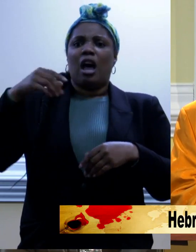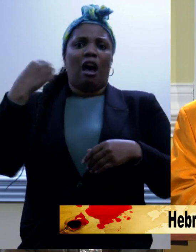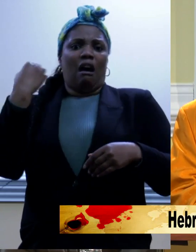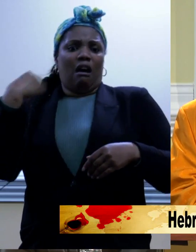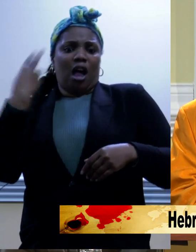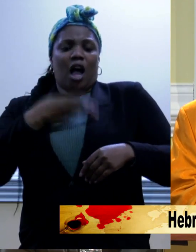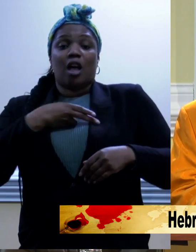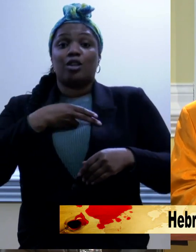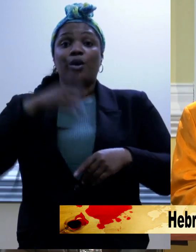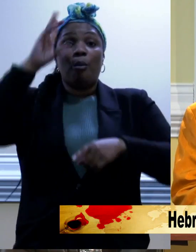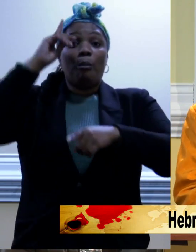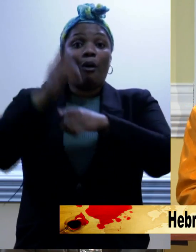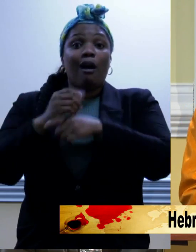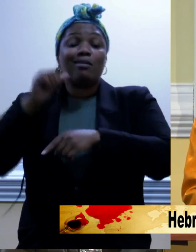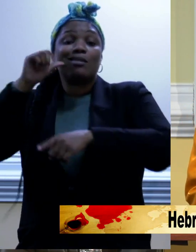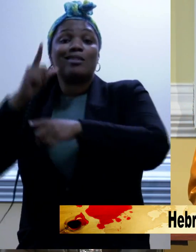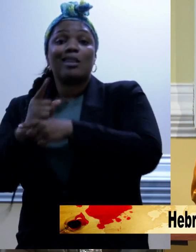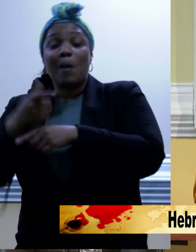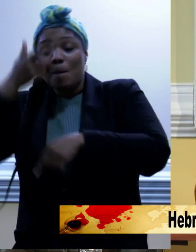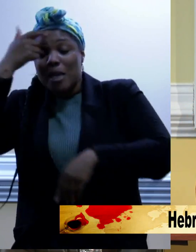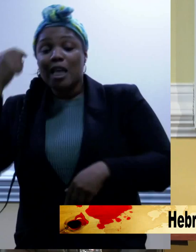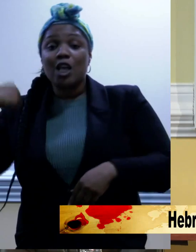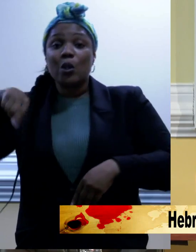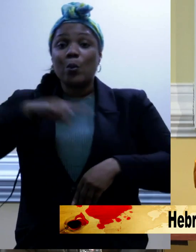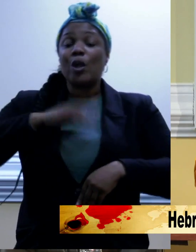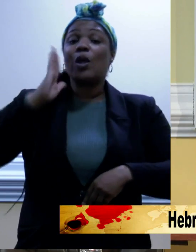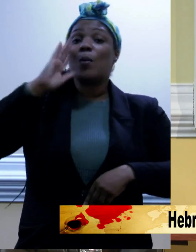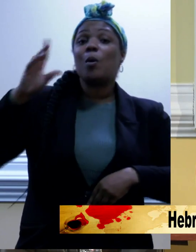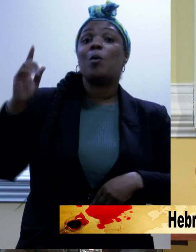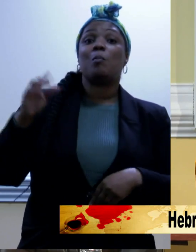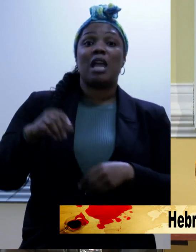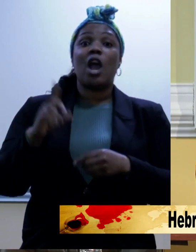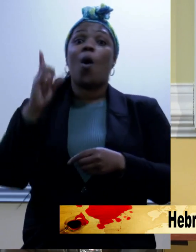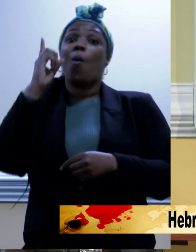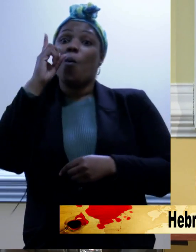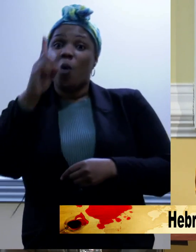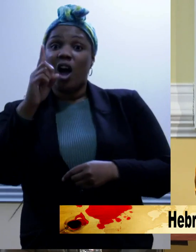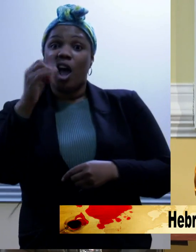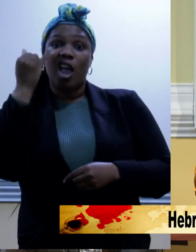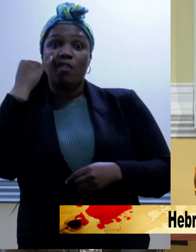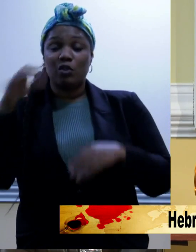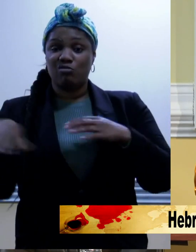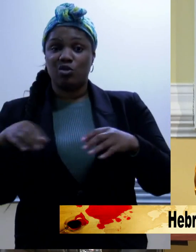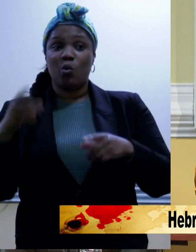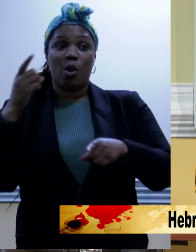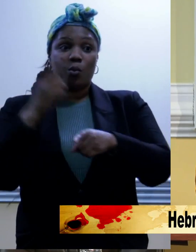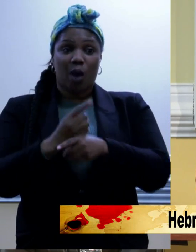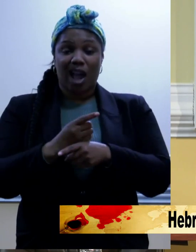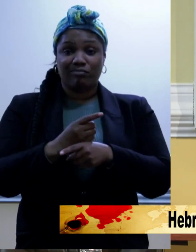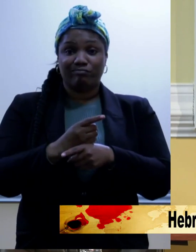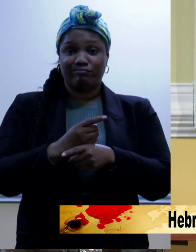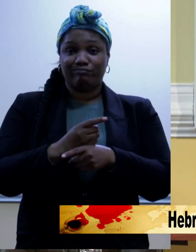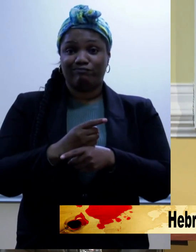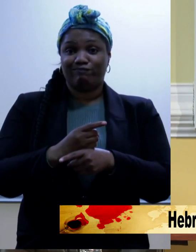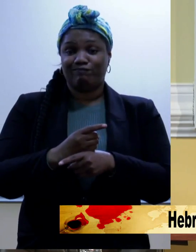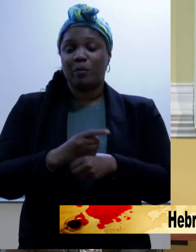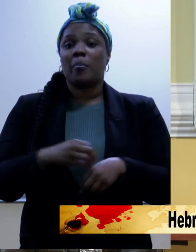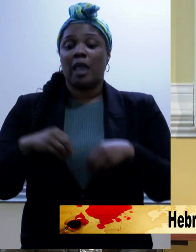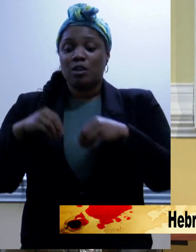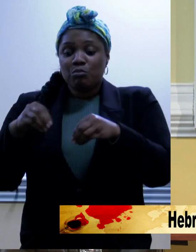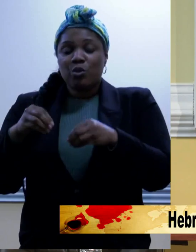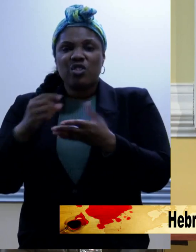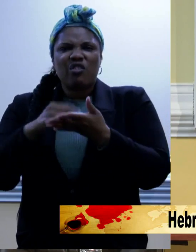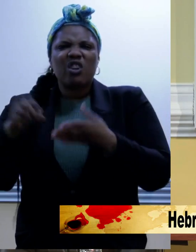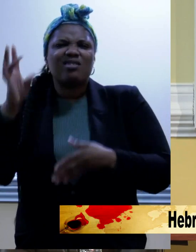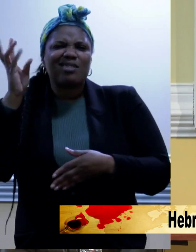sisters because we are all one. We will be one, especially if you do this thing right. But skip down to verse